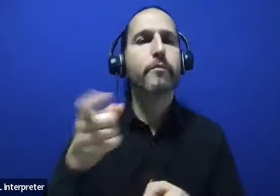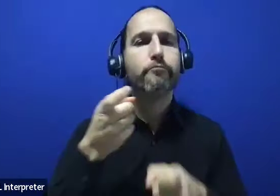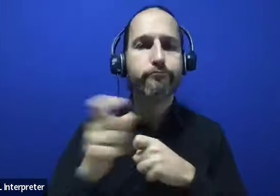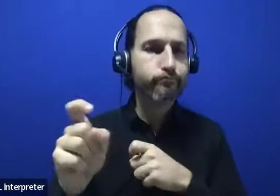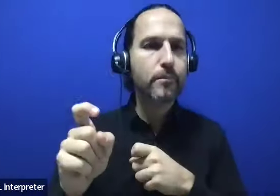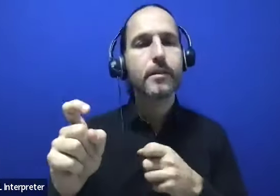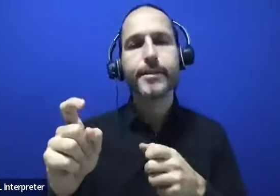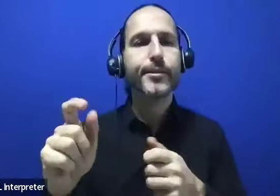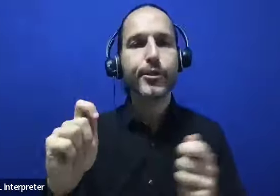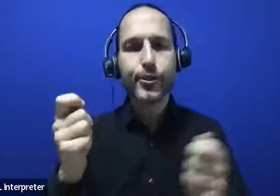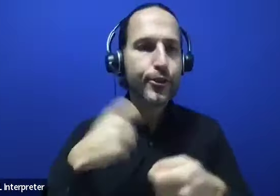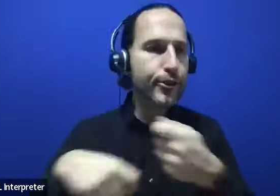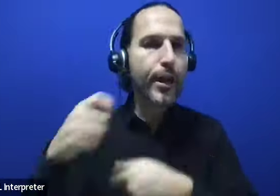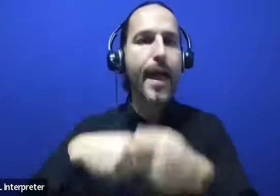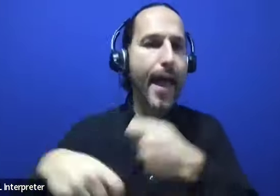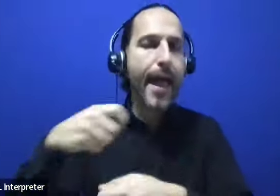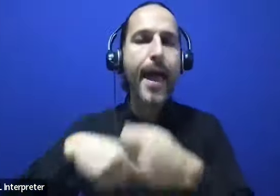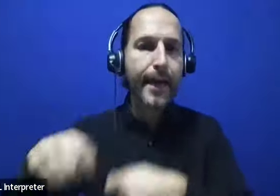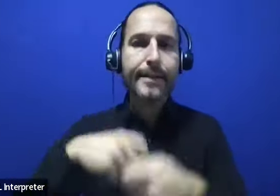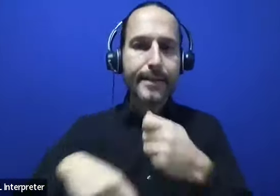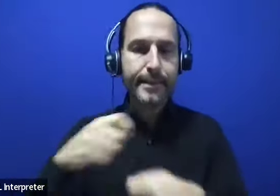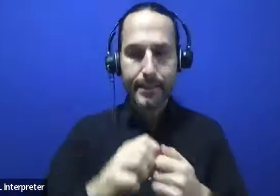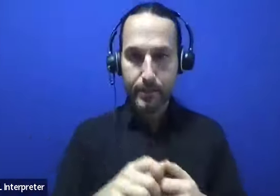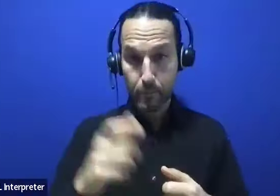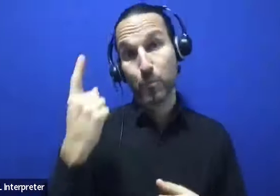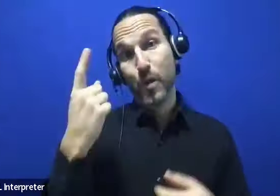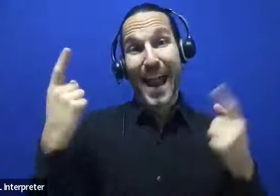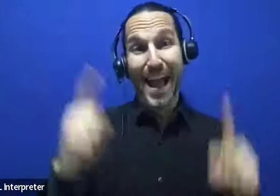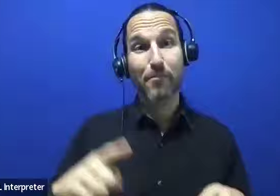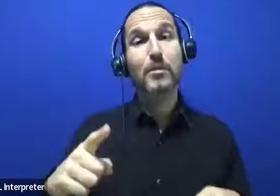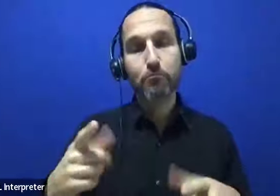lots of mutations actually, and one of those mutations is charge.